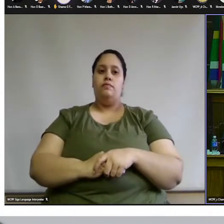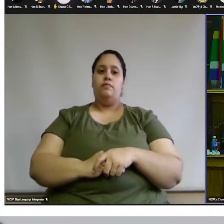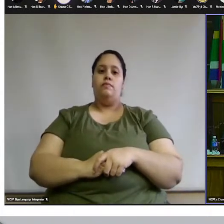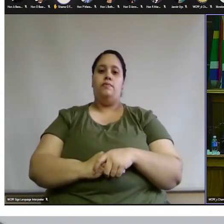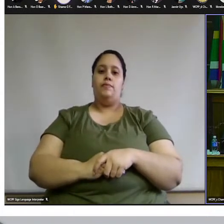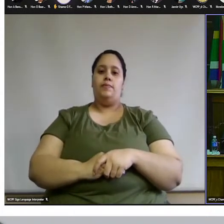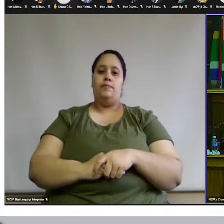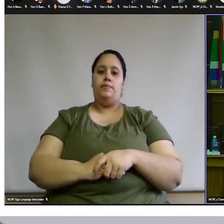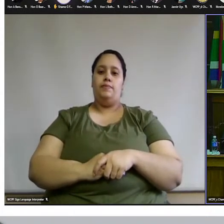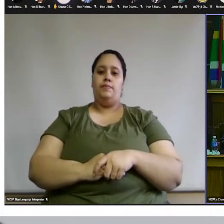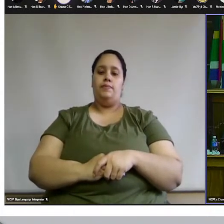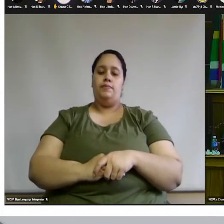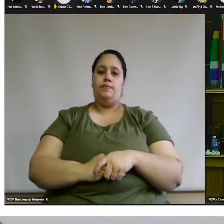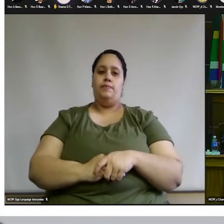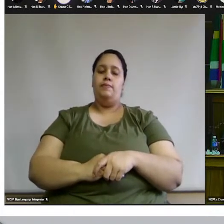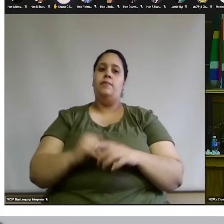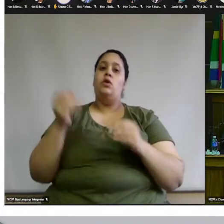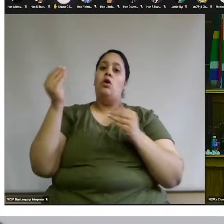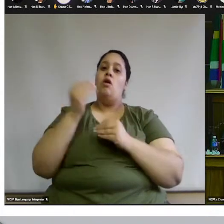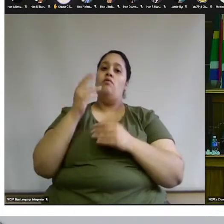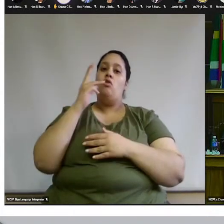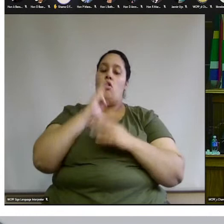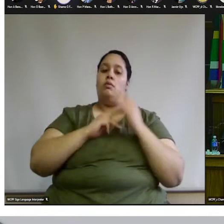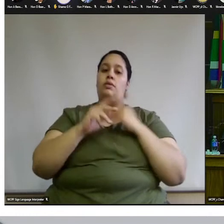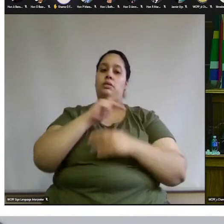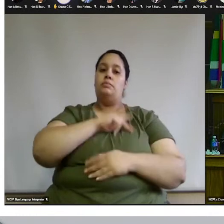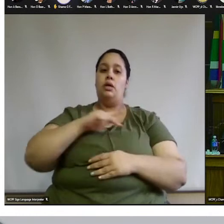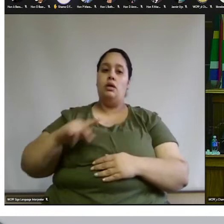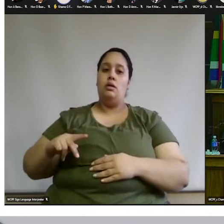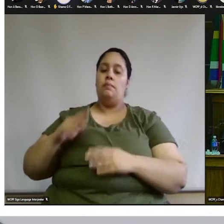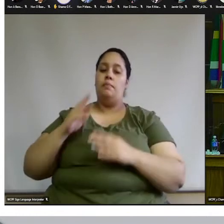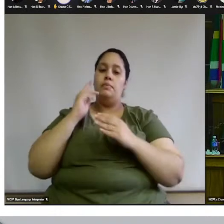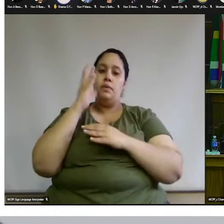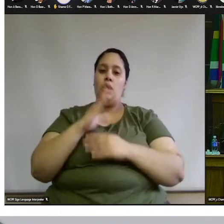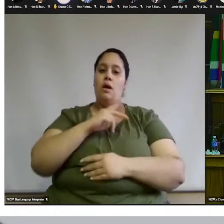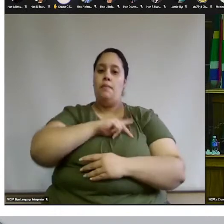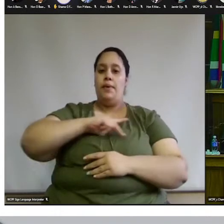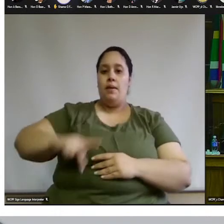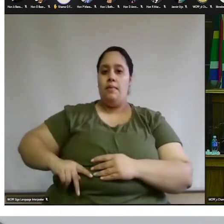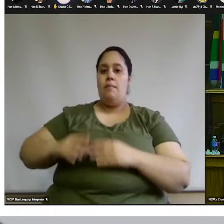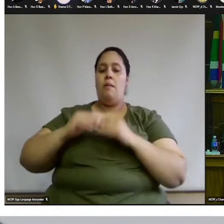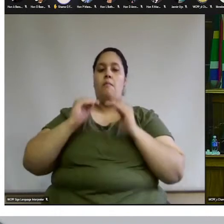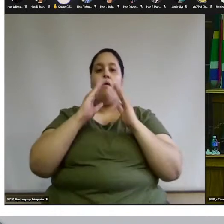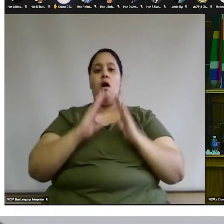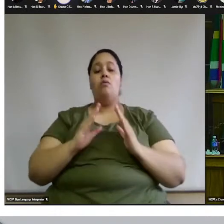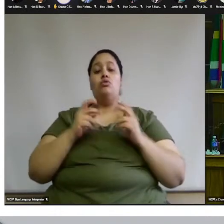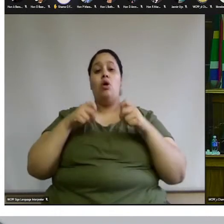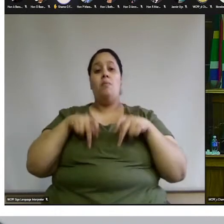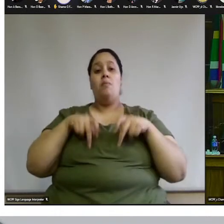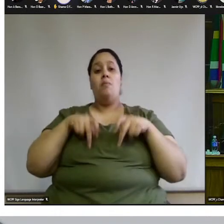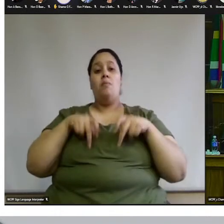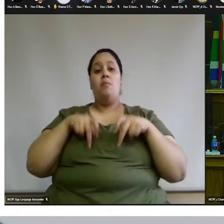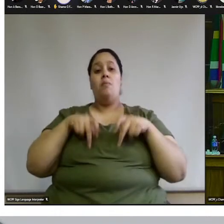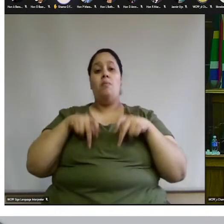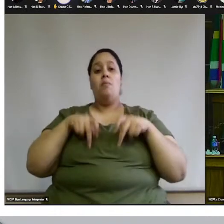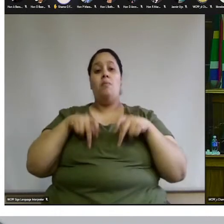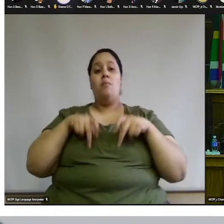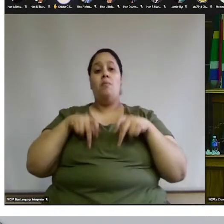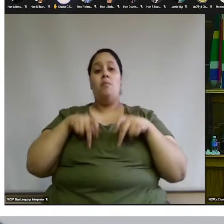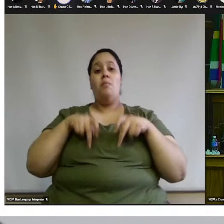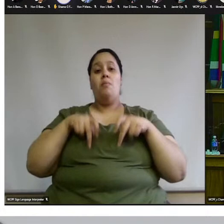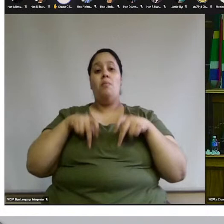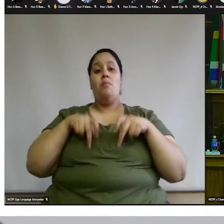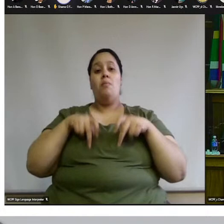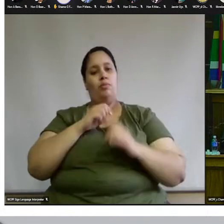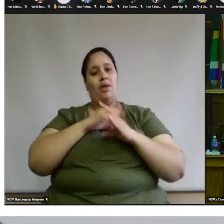Good afternoon, Honourable Speaker, the Premier, members of the House. I would like to use the opportunity, I think, to set the